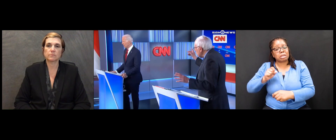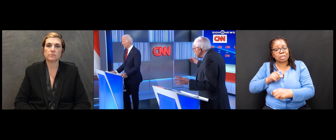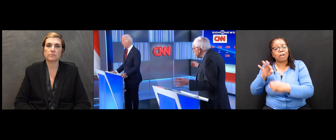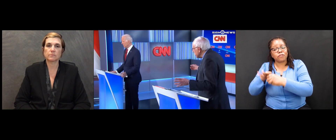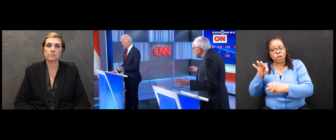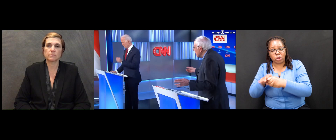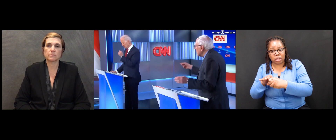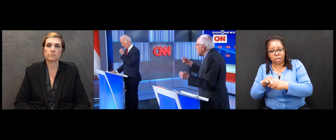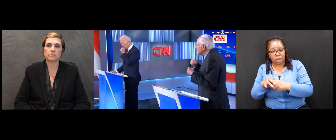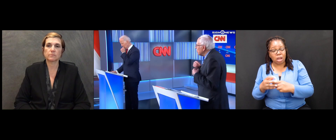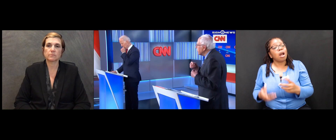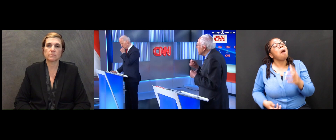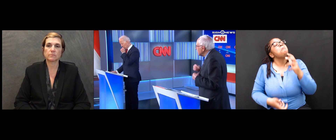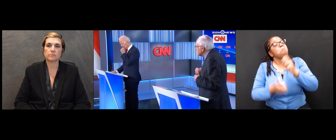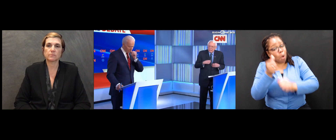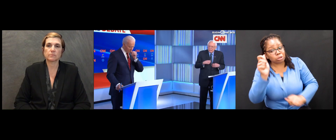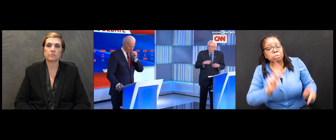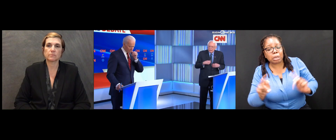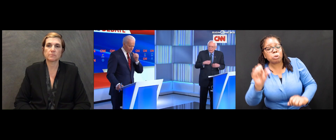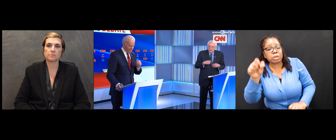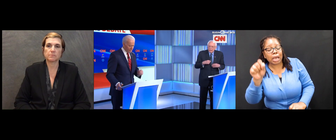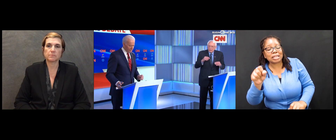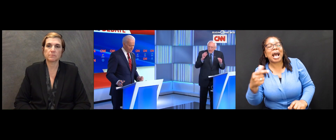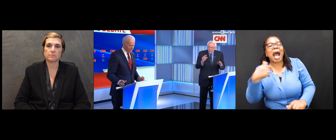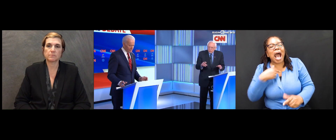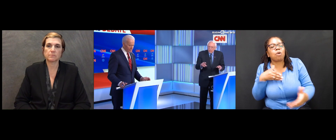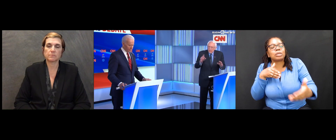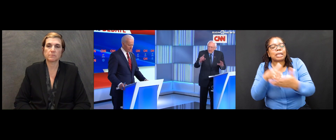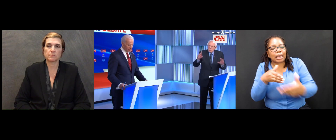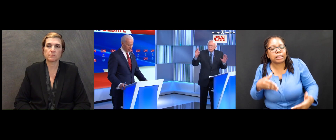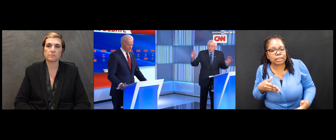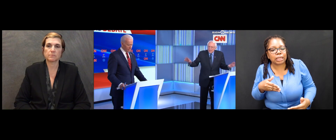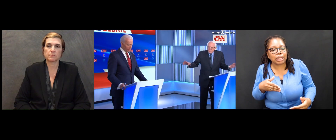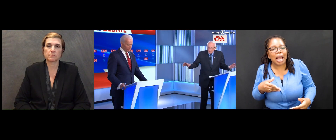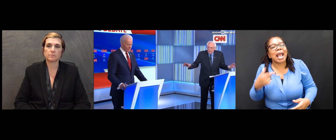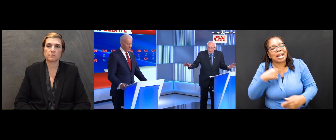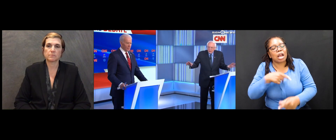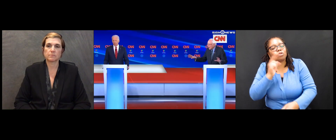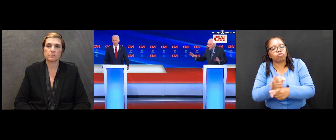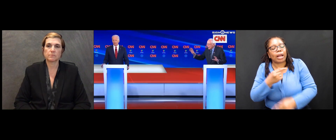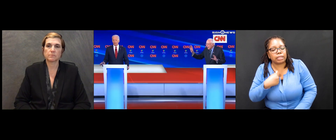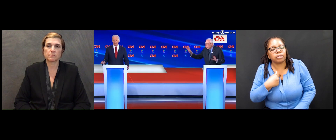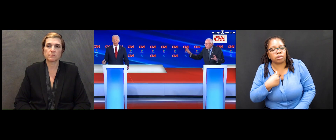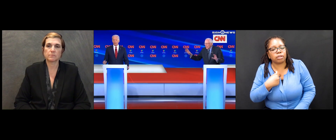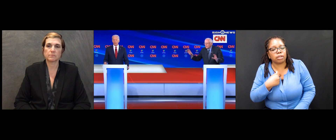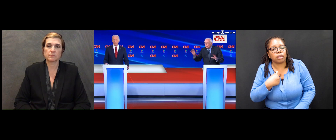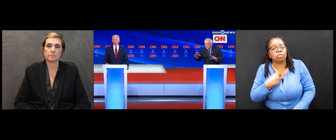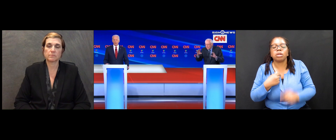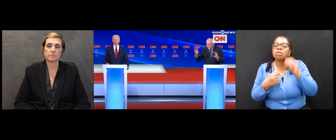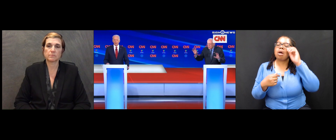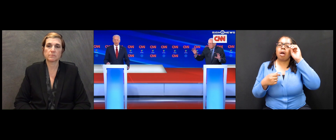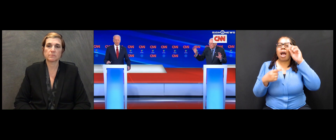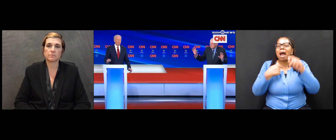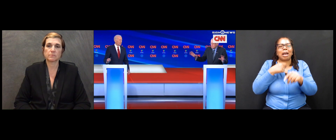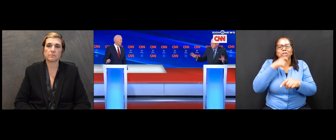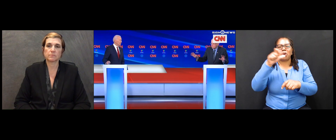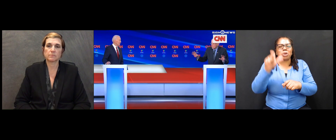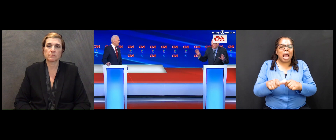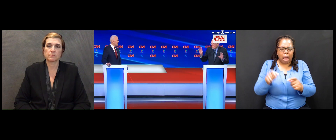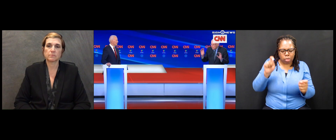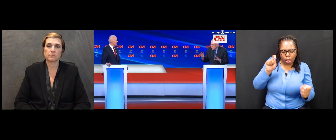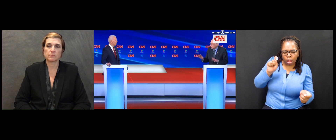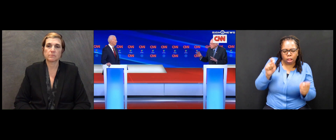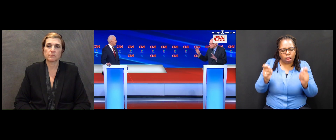majority. Overwhelmingly. Well, I voted against it in the House, and I was right. And I don't have to rethink my